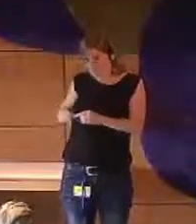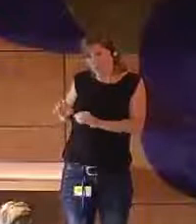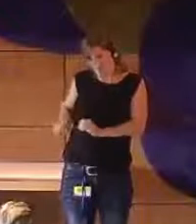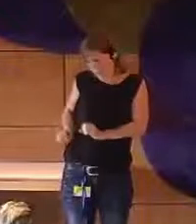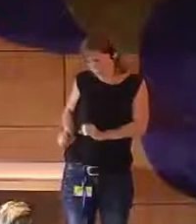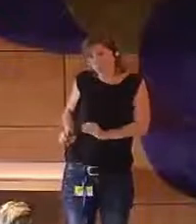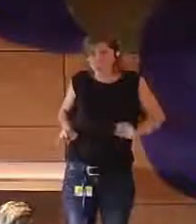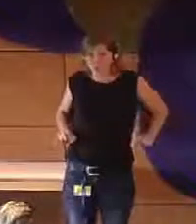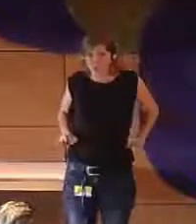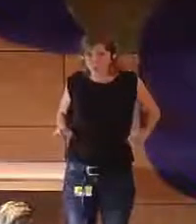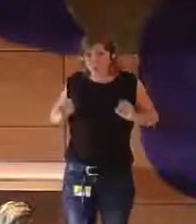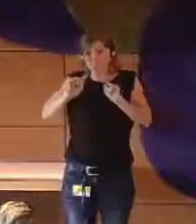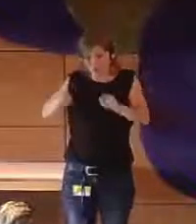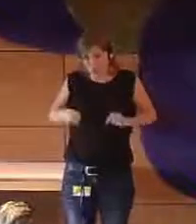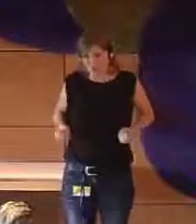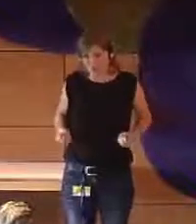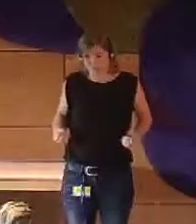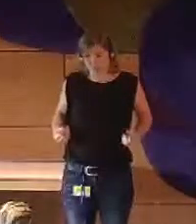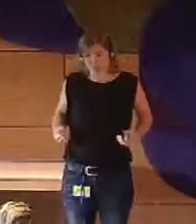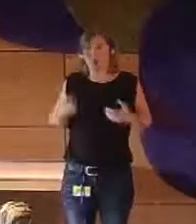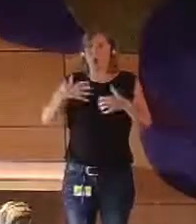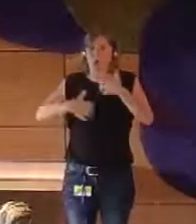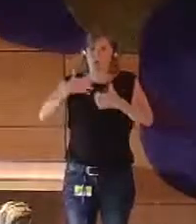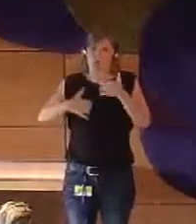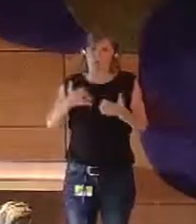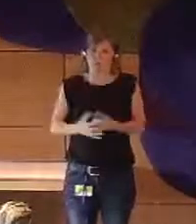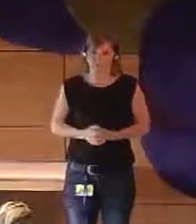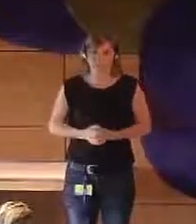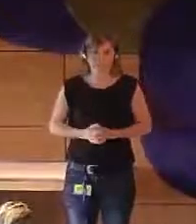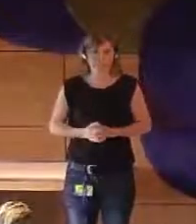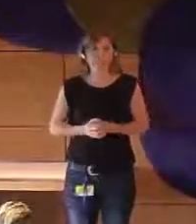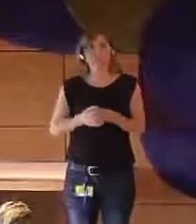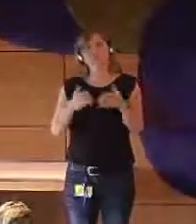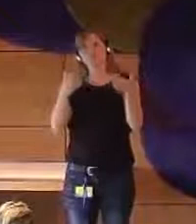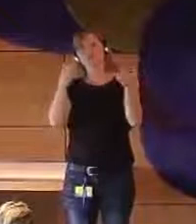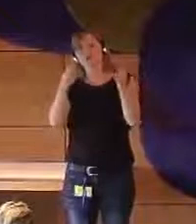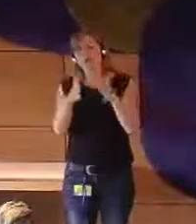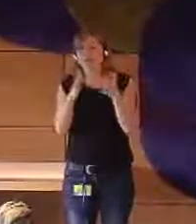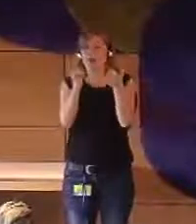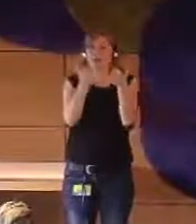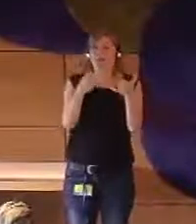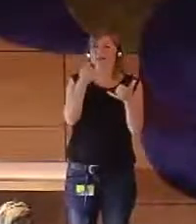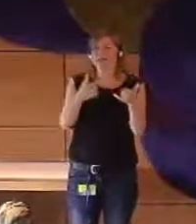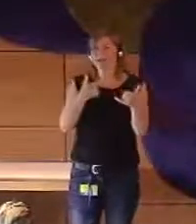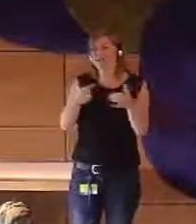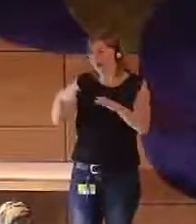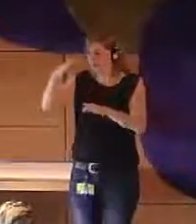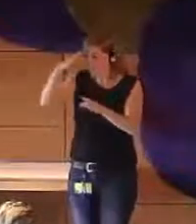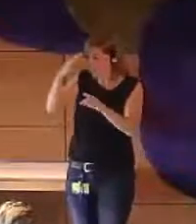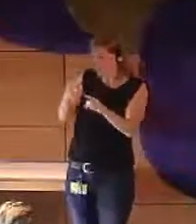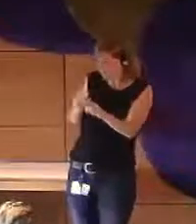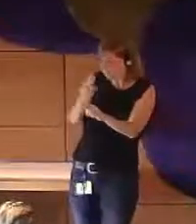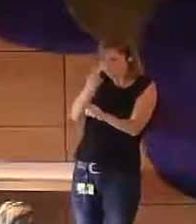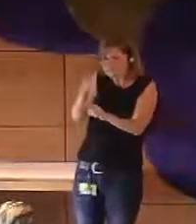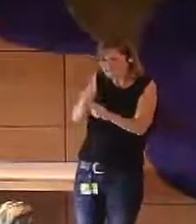So sometimes parents say to me, so in a boy, there's no signs of the testicles getting larger, but they